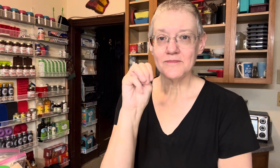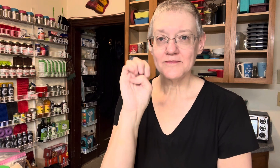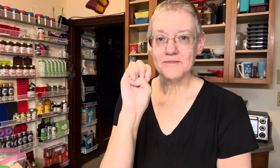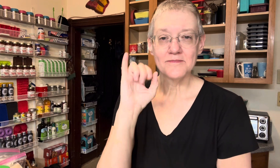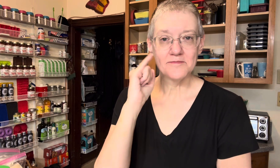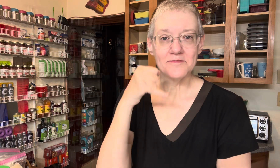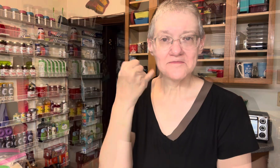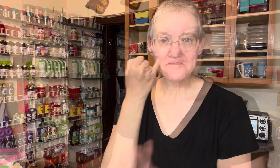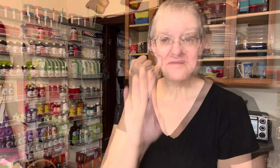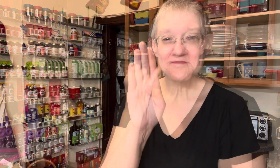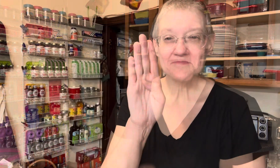or lime juice.